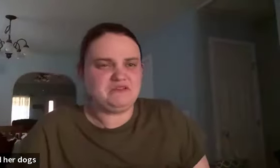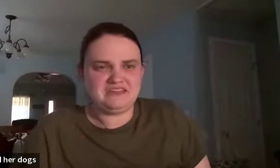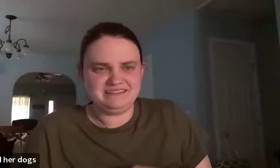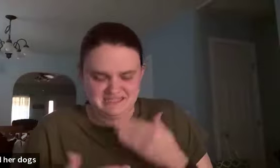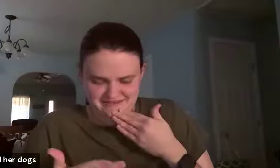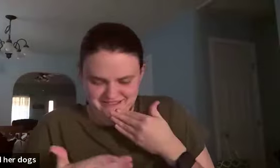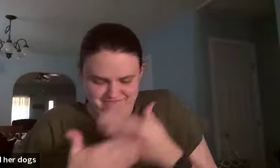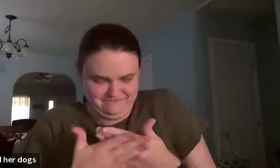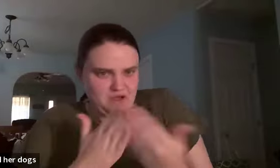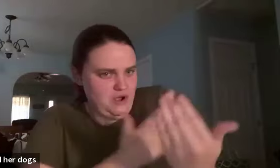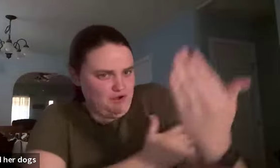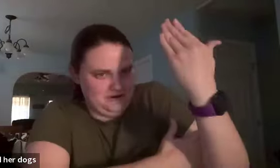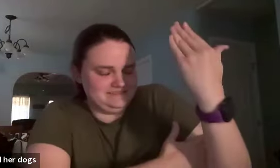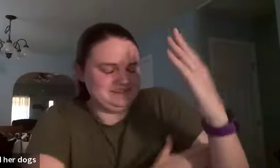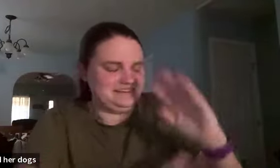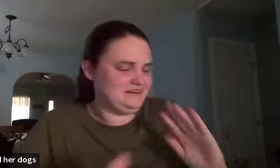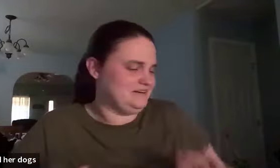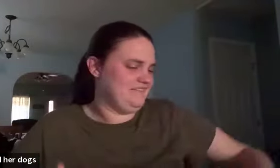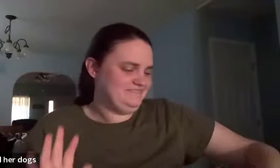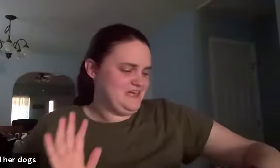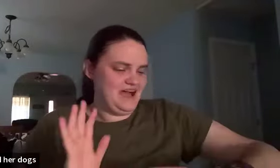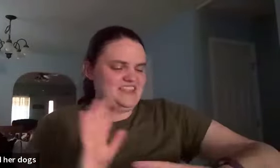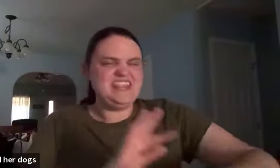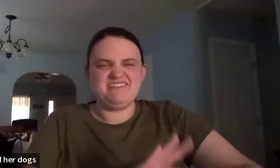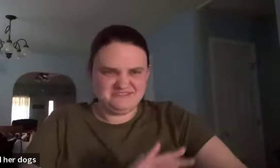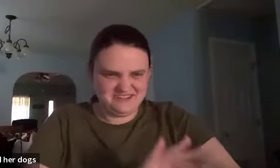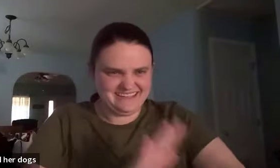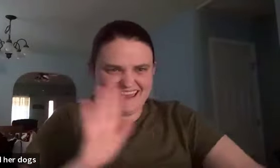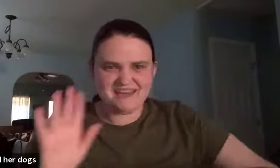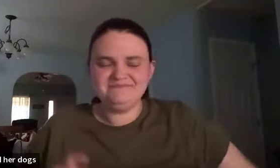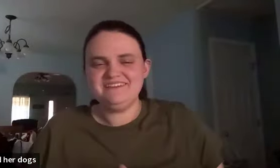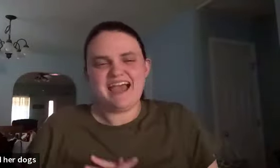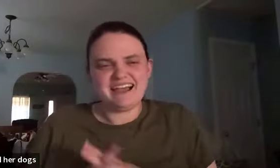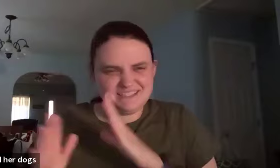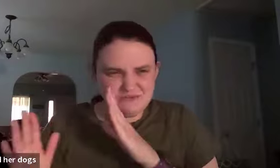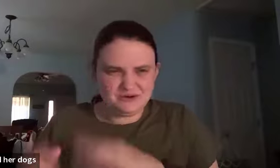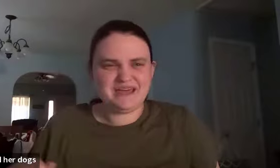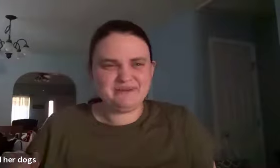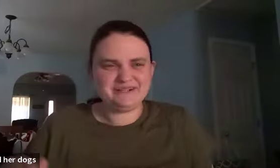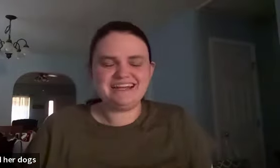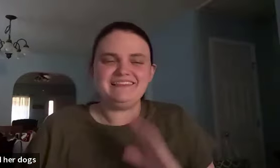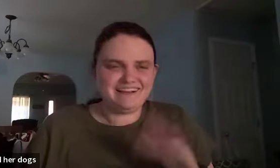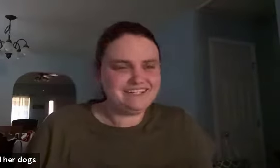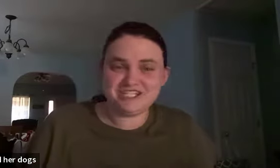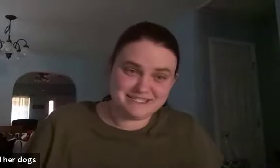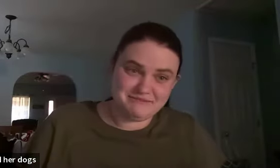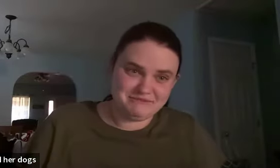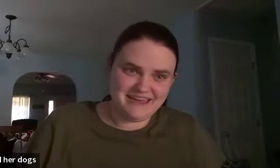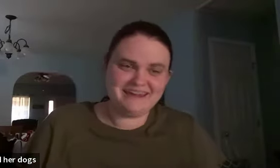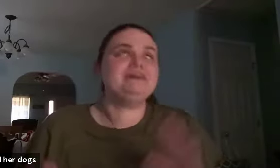done with it instead of this awkward. Oh, I'll never forget that. I still work with that person. Luckily, she doesn't remember that. And I'm like,